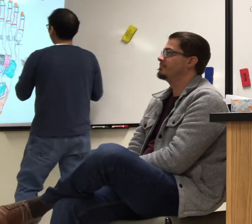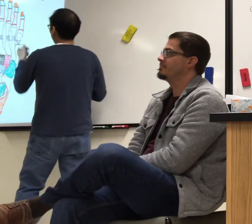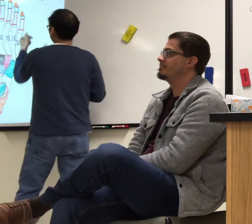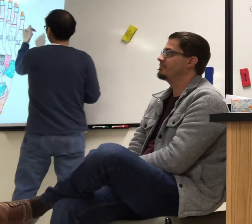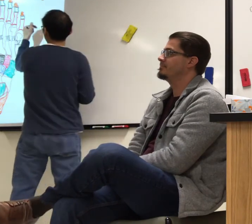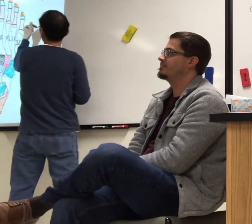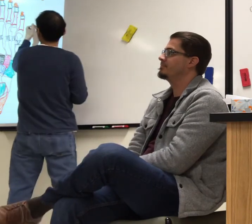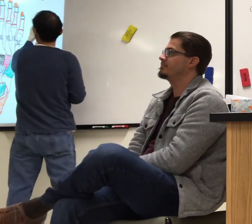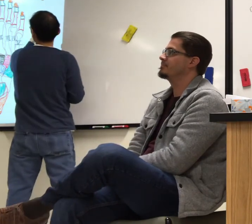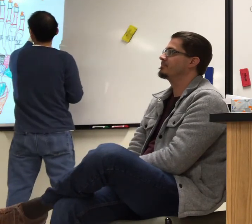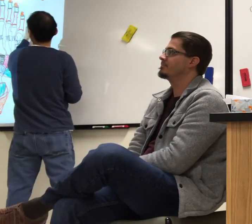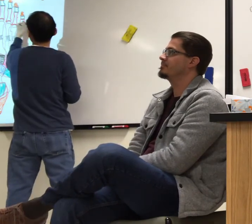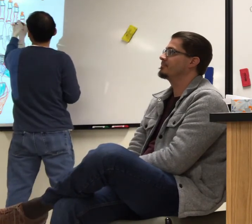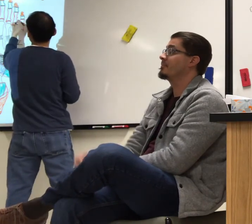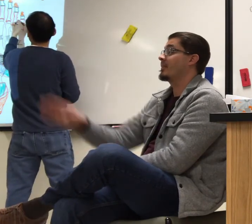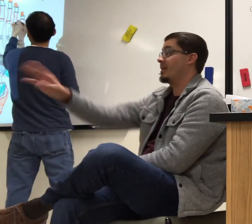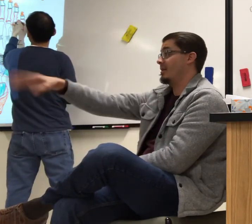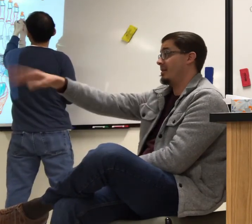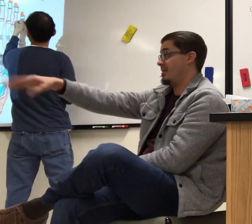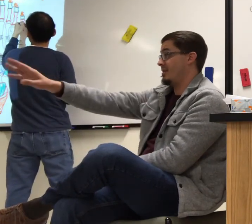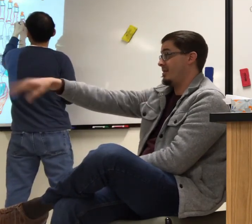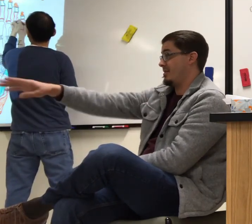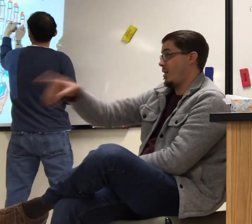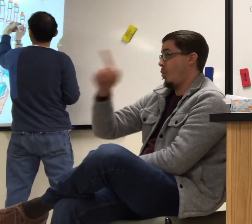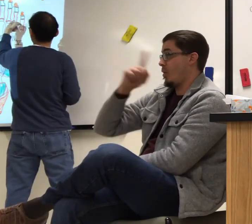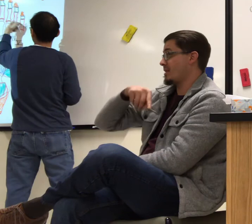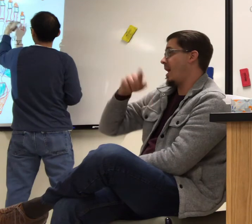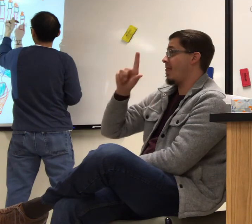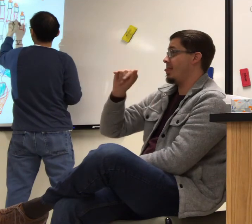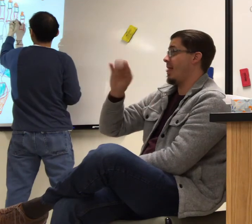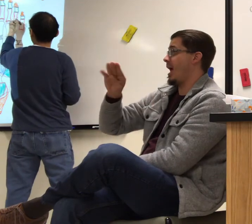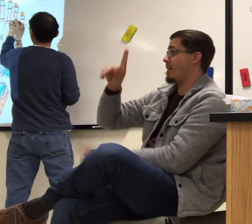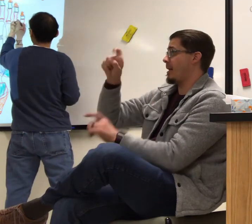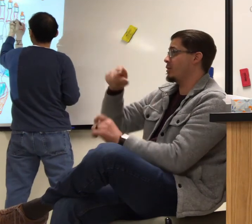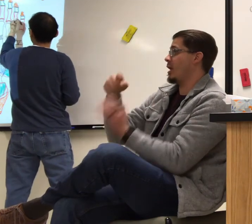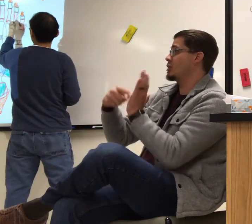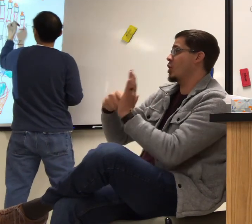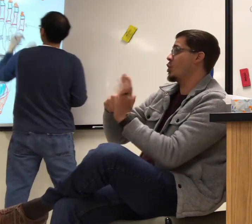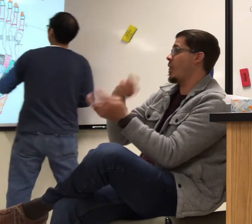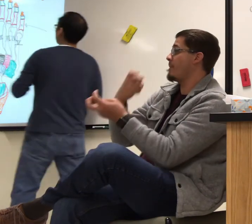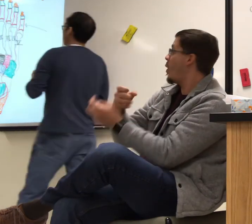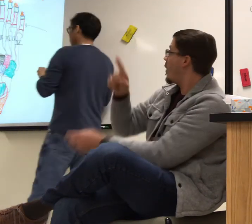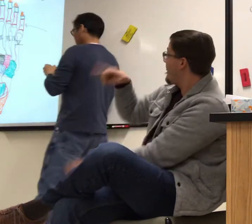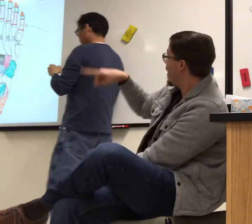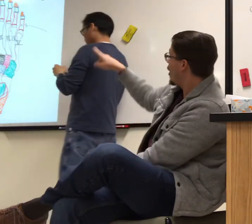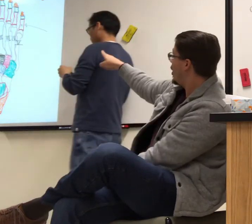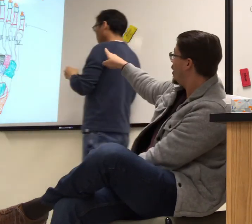So let's say it's the lab practical and I say I have that bone right there, X marks the spot.